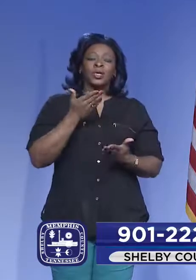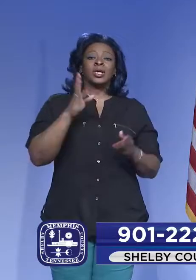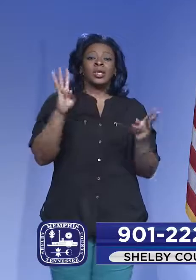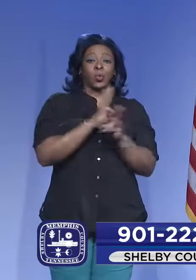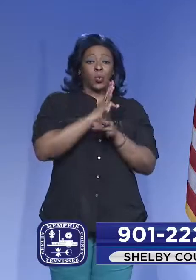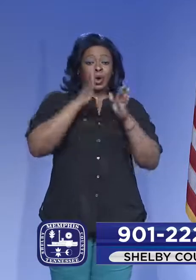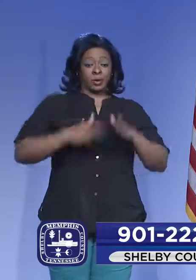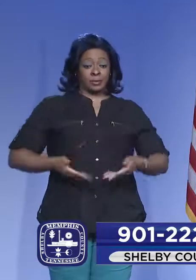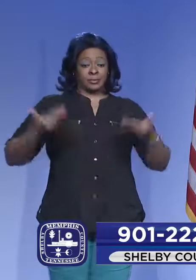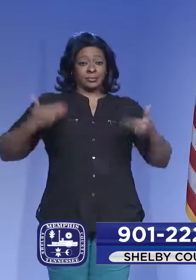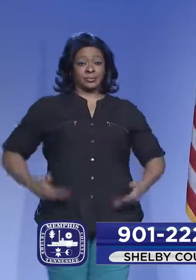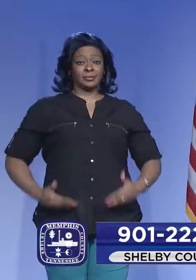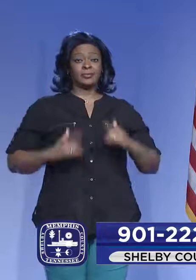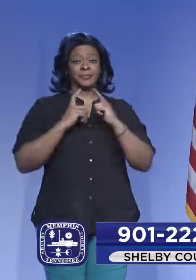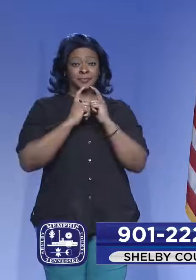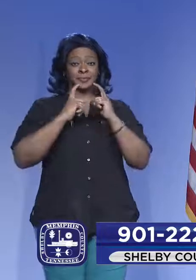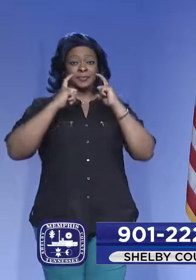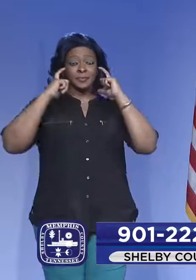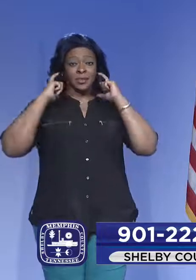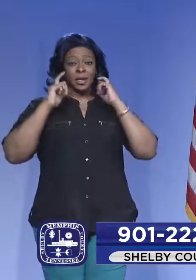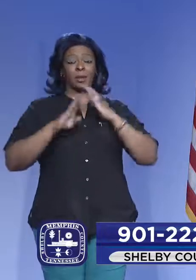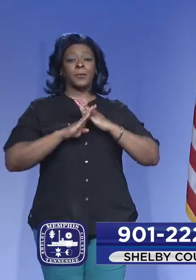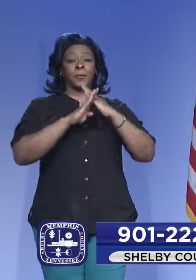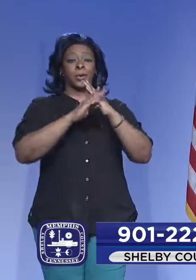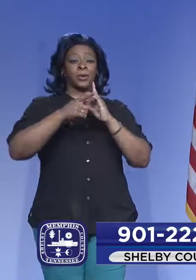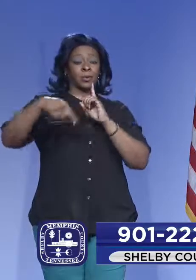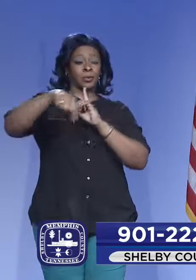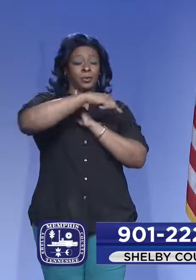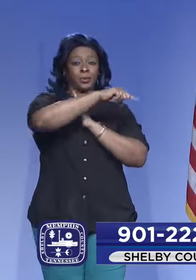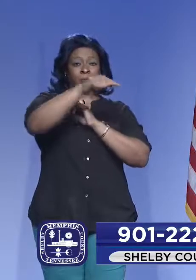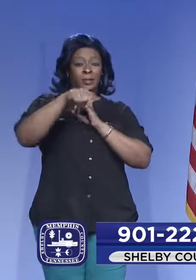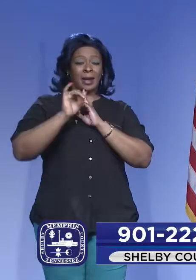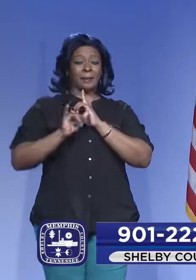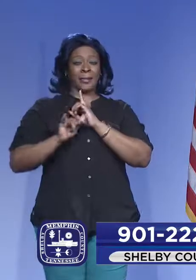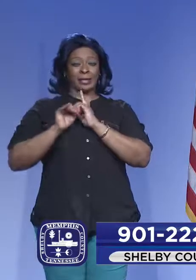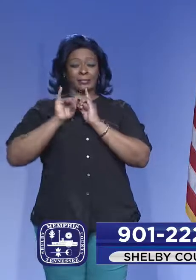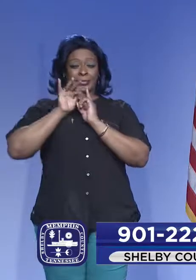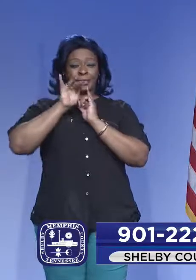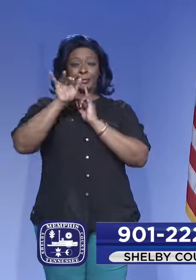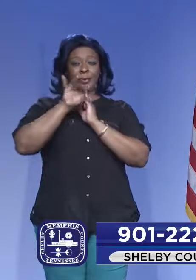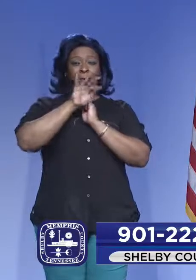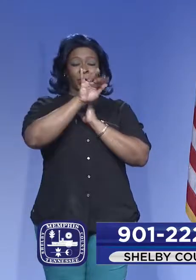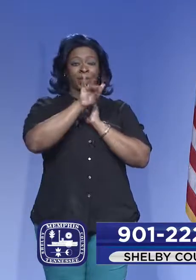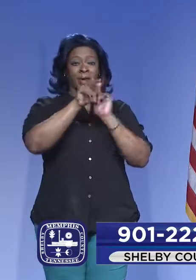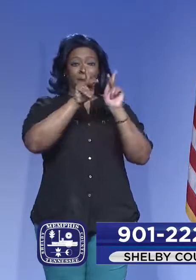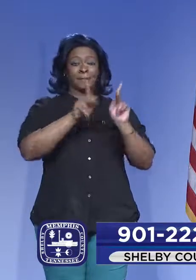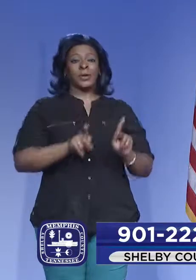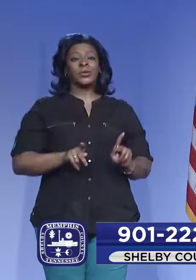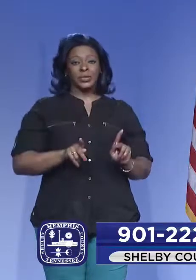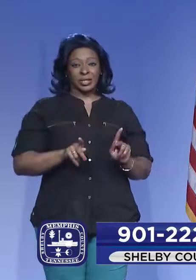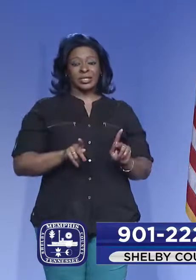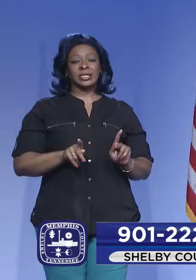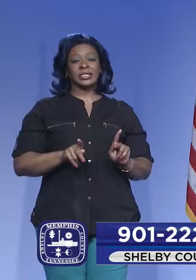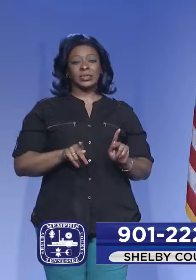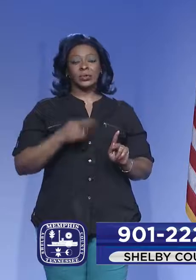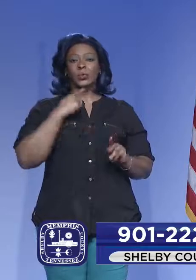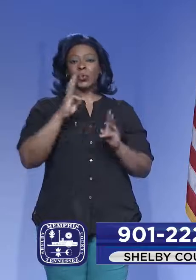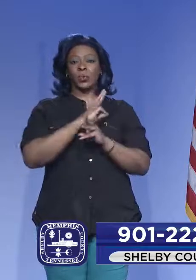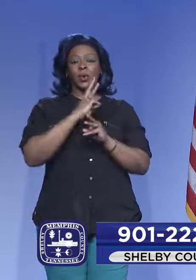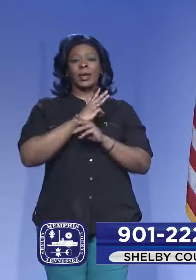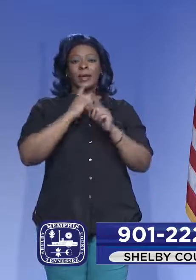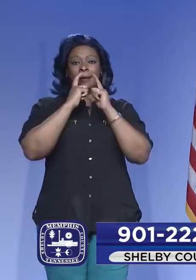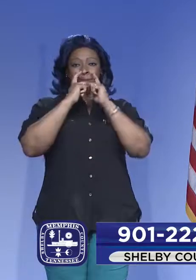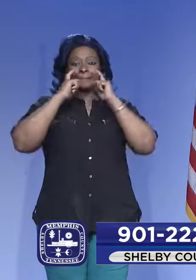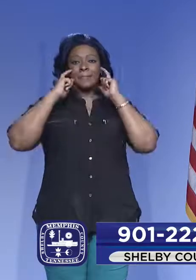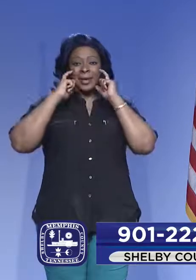wearer as well as protect those who may be exposed to the person who is wearing the